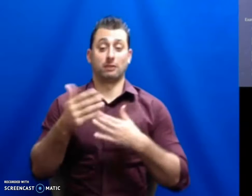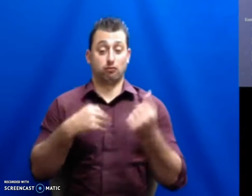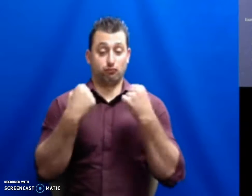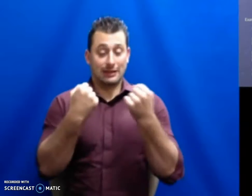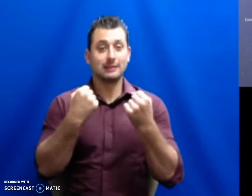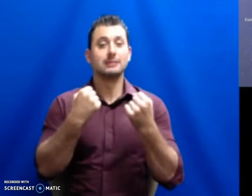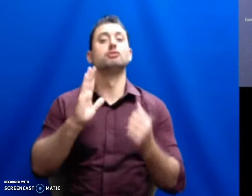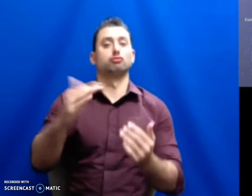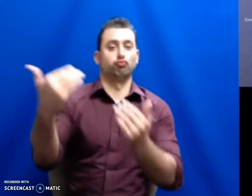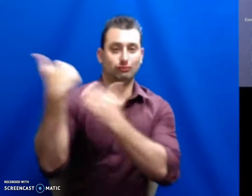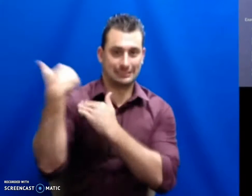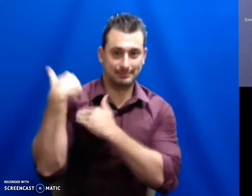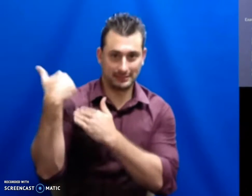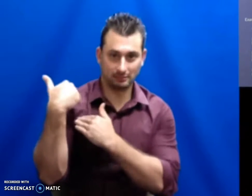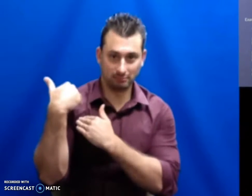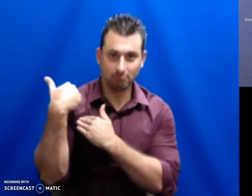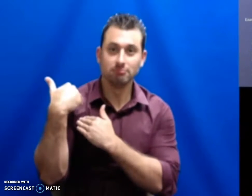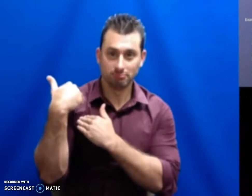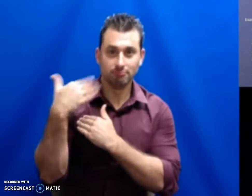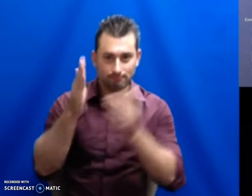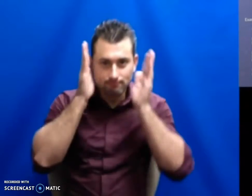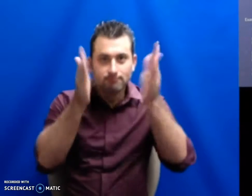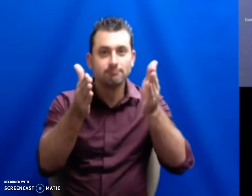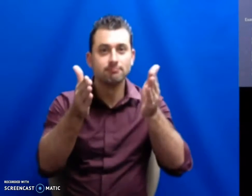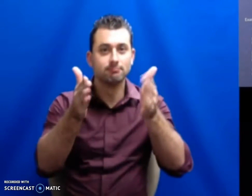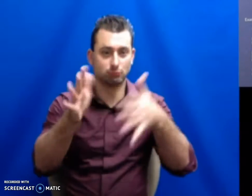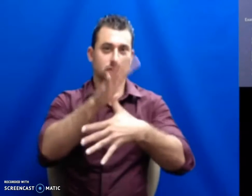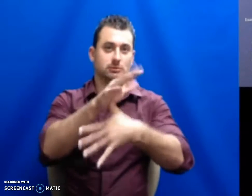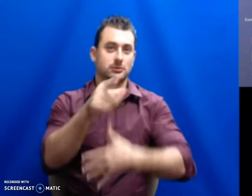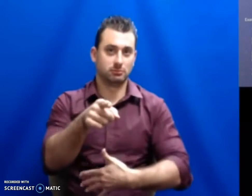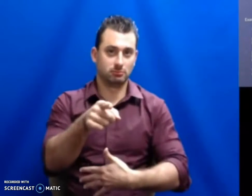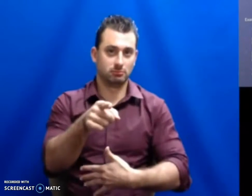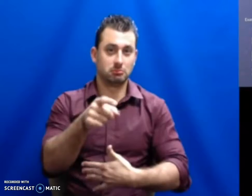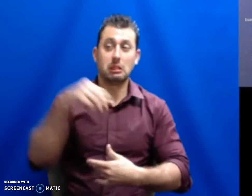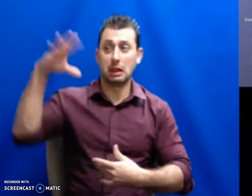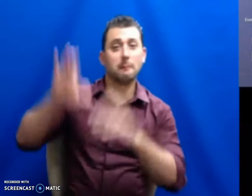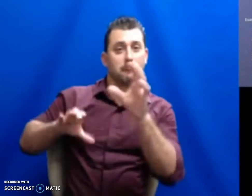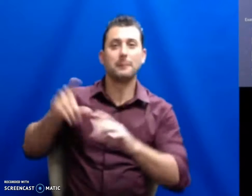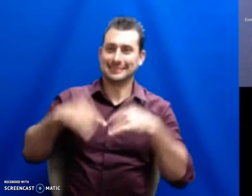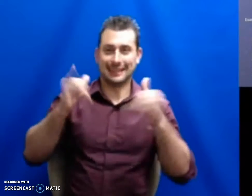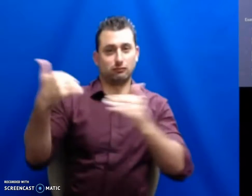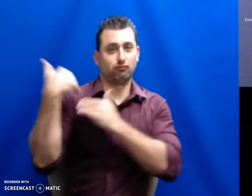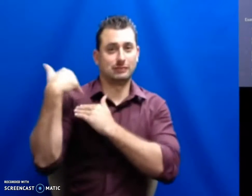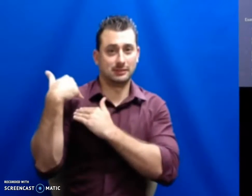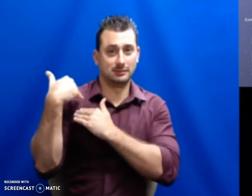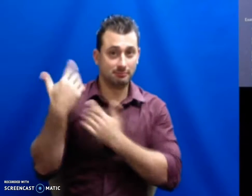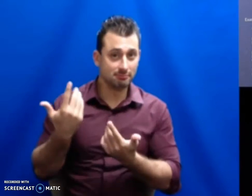Maybe, but that's also not acceptable. When you're driving, it is your responsibility to be paying attention to the road. Yes, you can